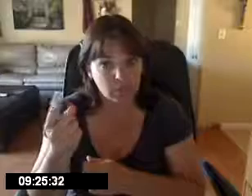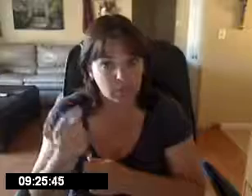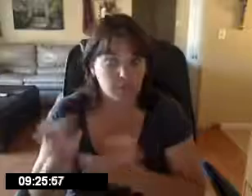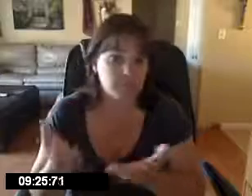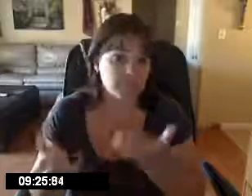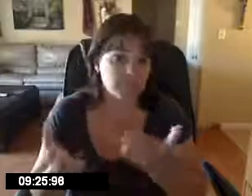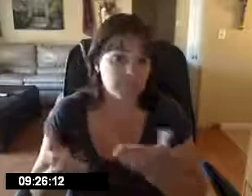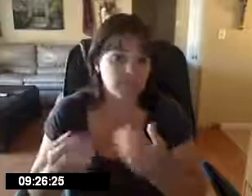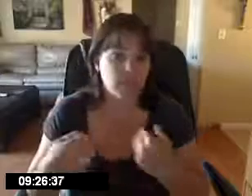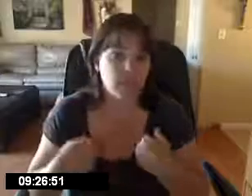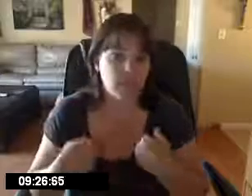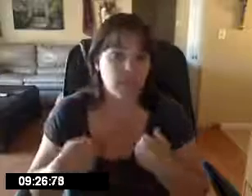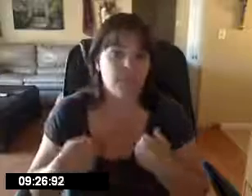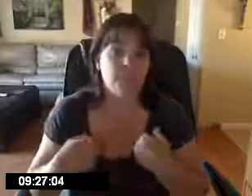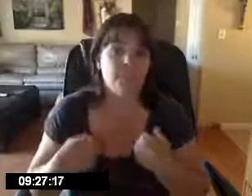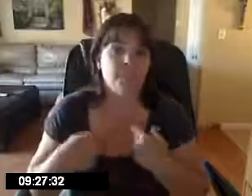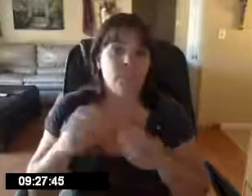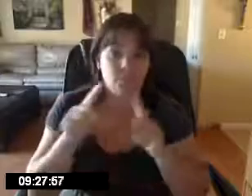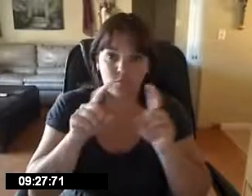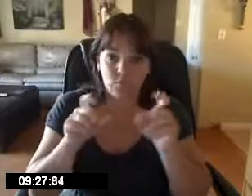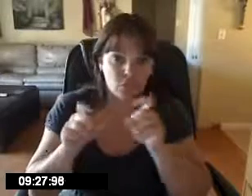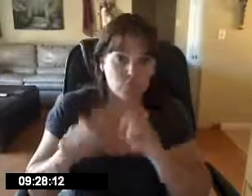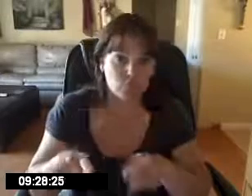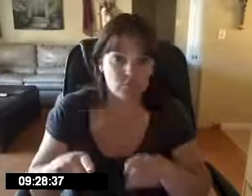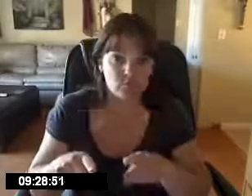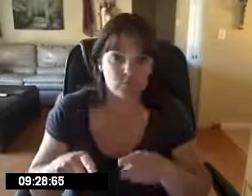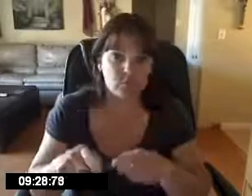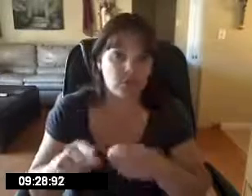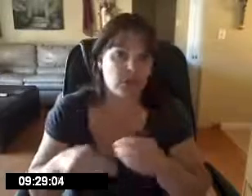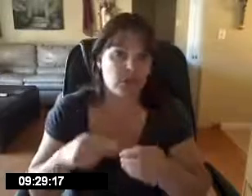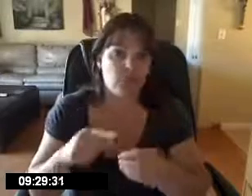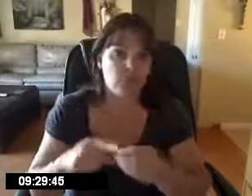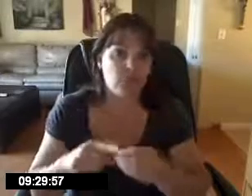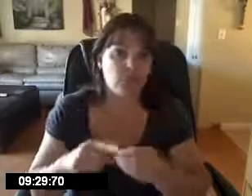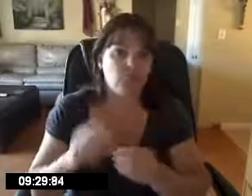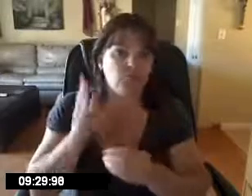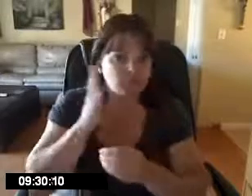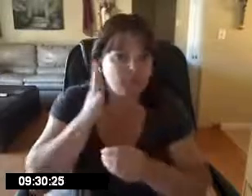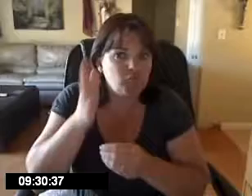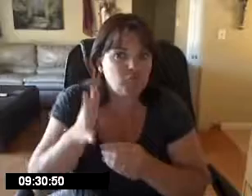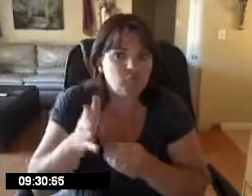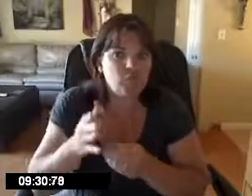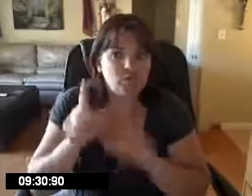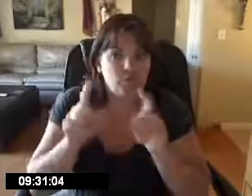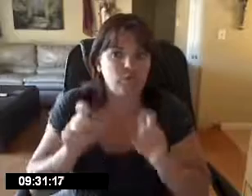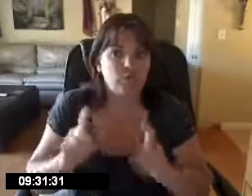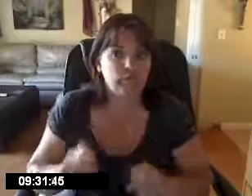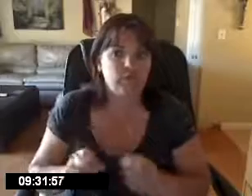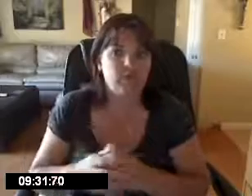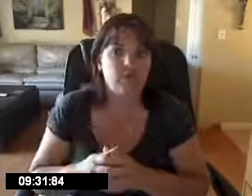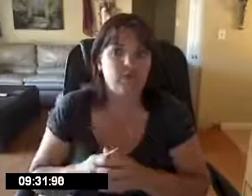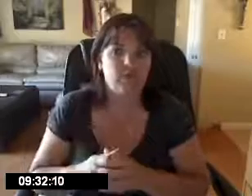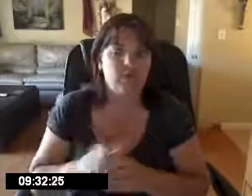questions related to this information on future tests. And it's not all based on